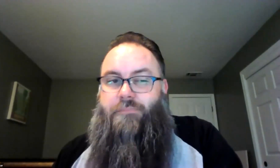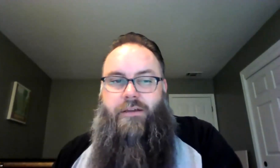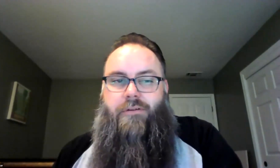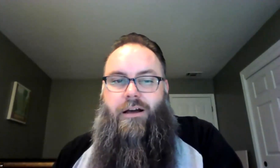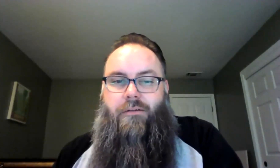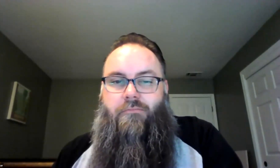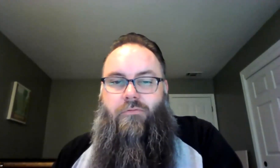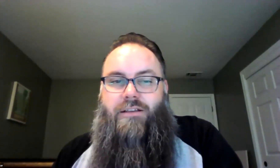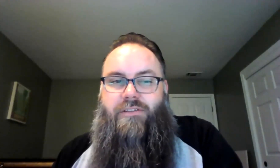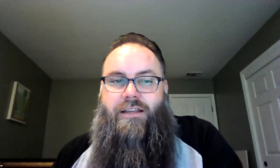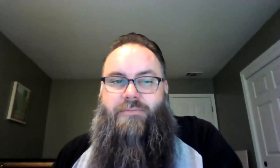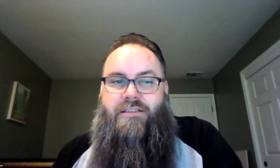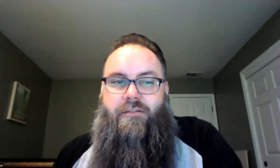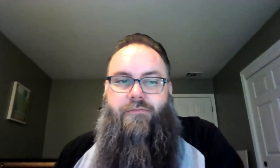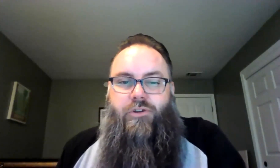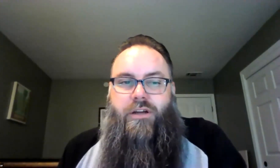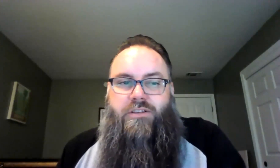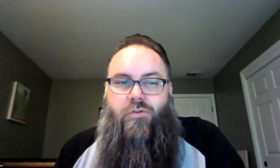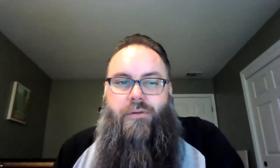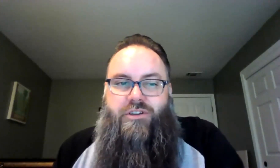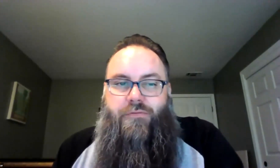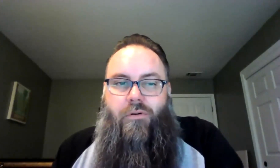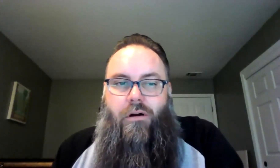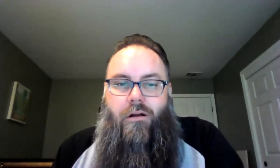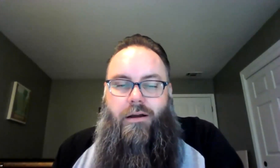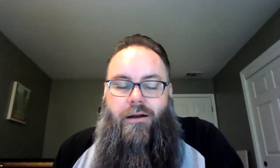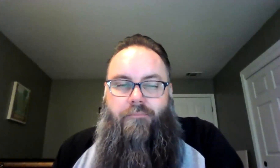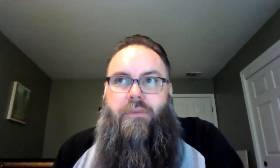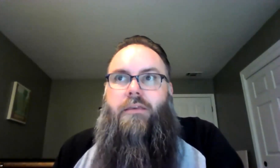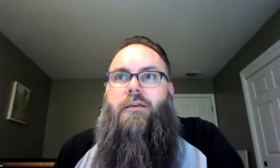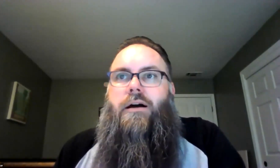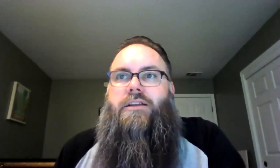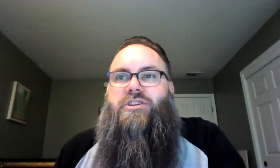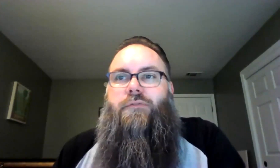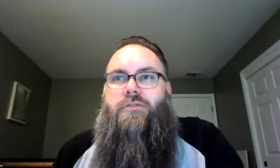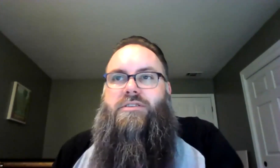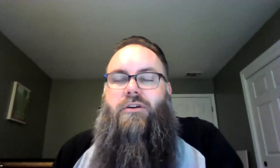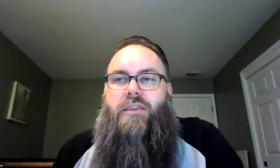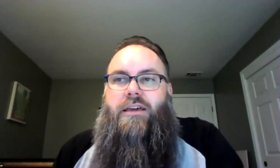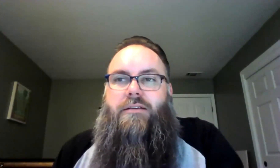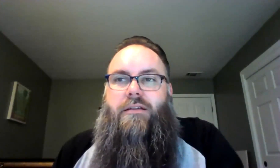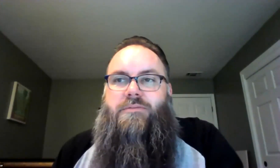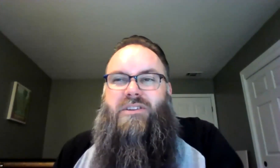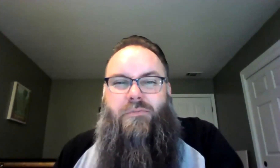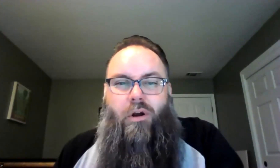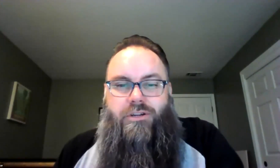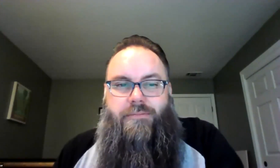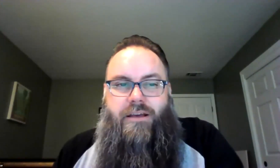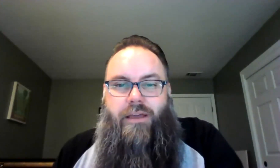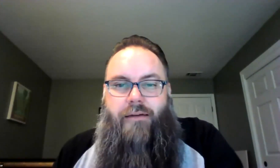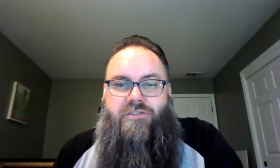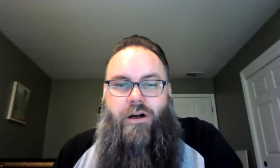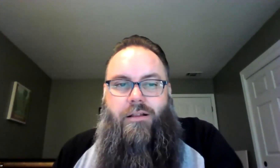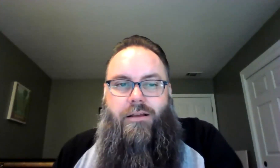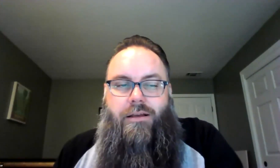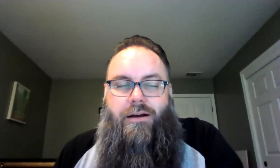pretty cheaply, relatively inexpensive when you look at the total budget for our initiative here. So I think, especially with partnerships